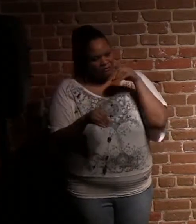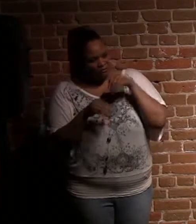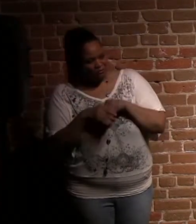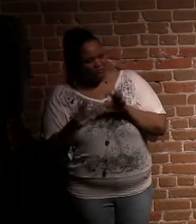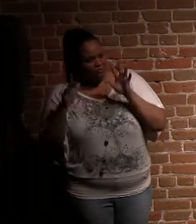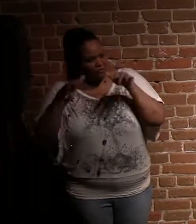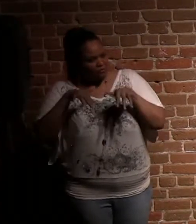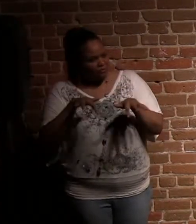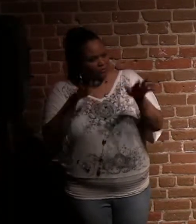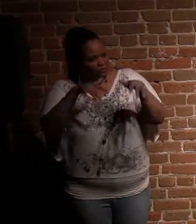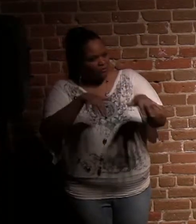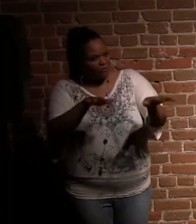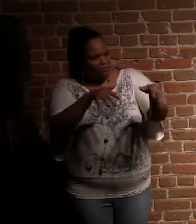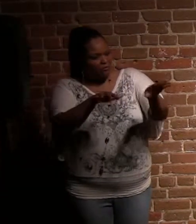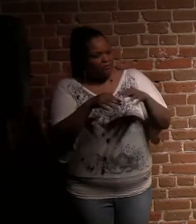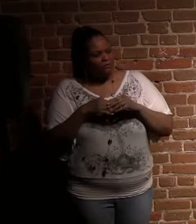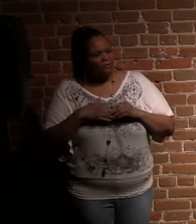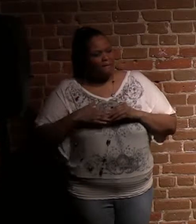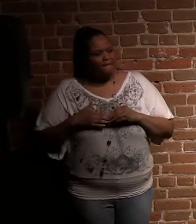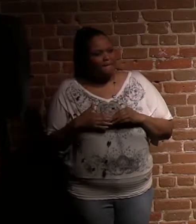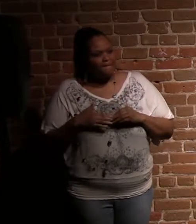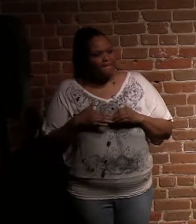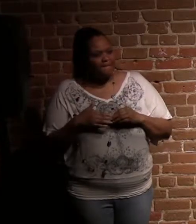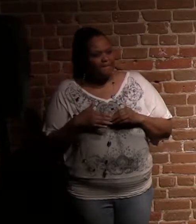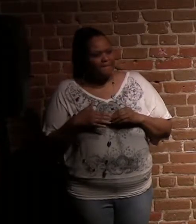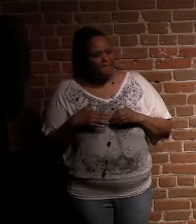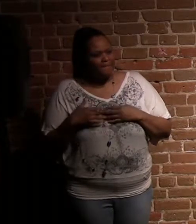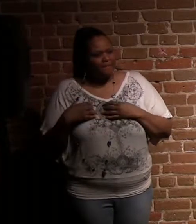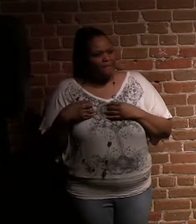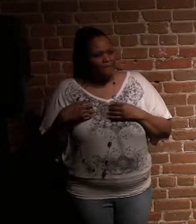Well, in all of my